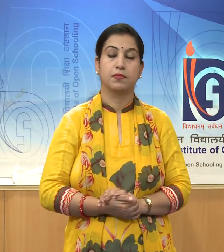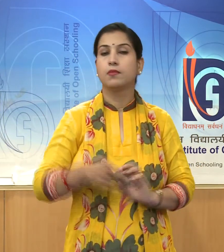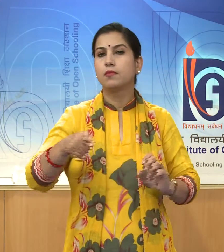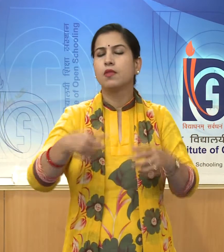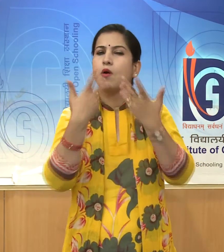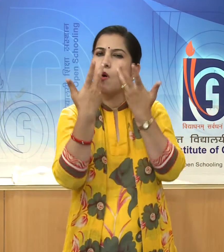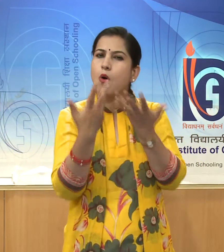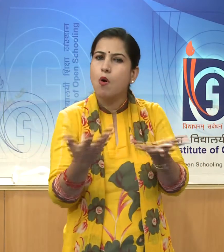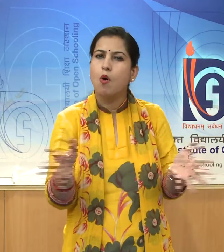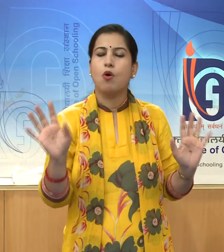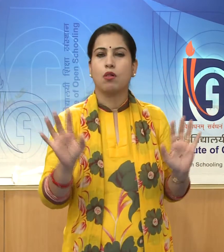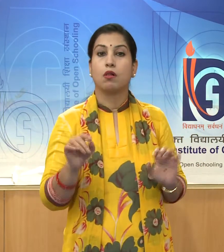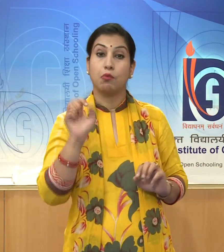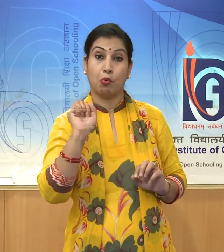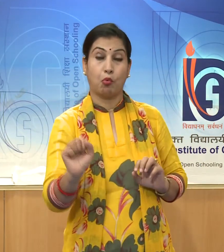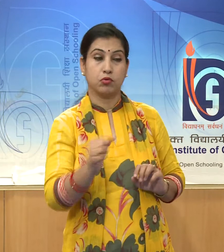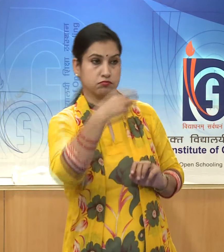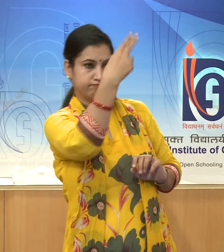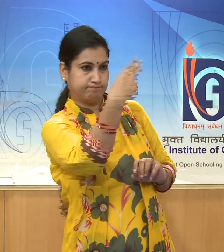In all of Van Gogh's paintings,